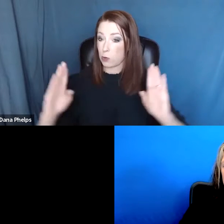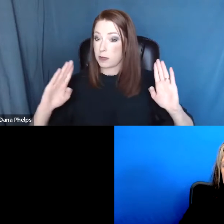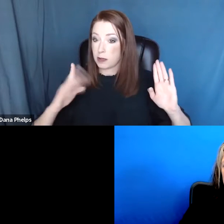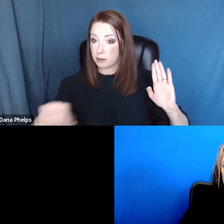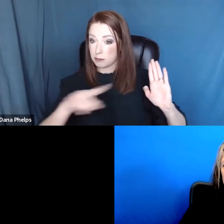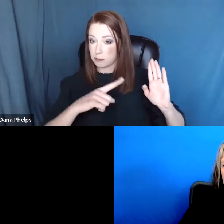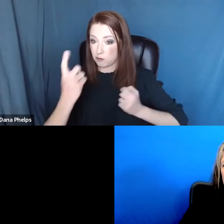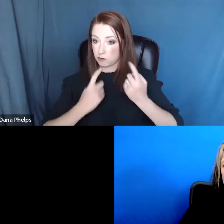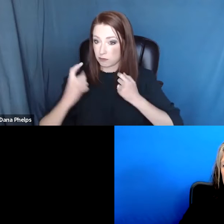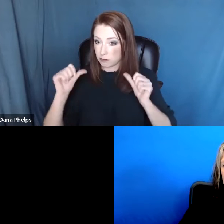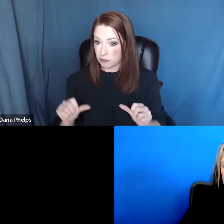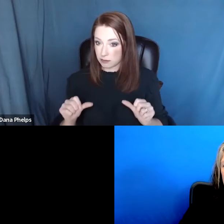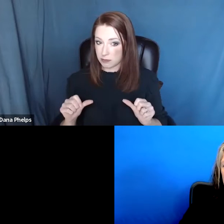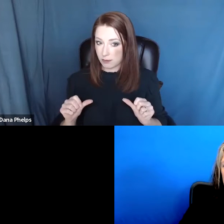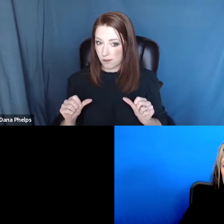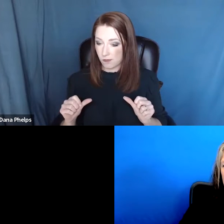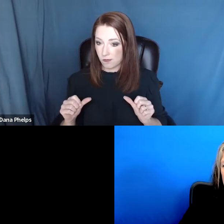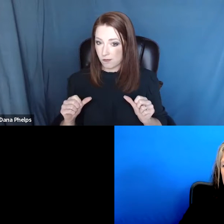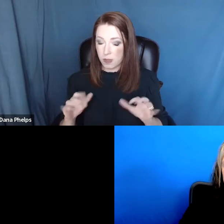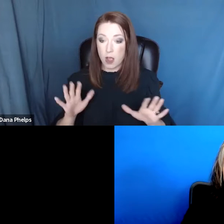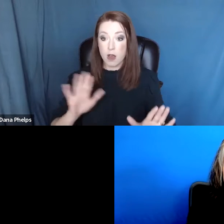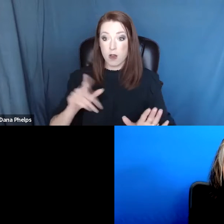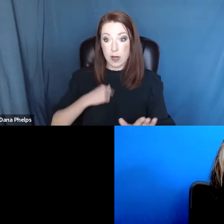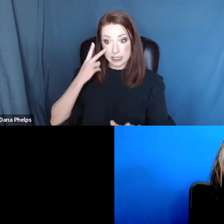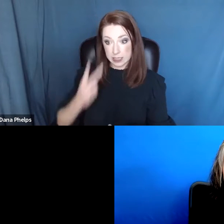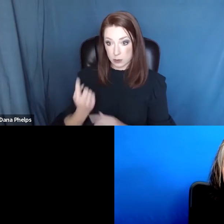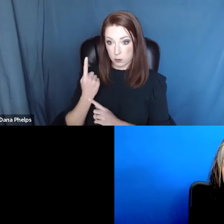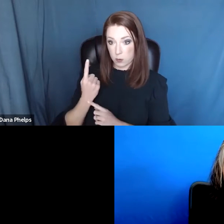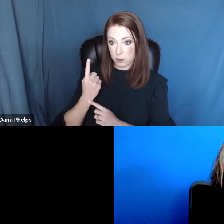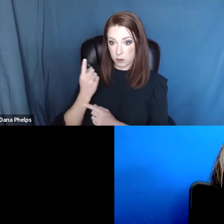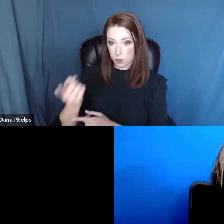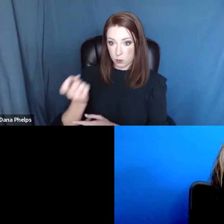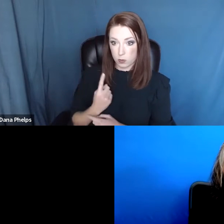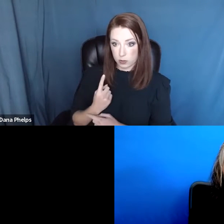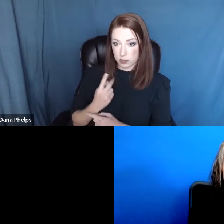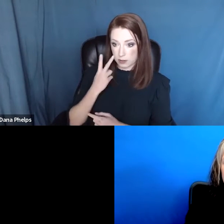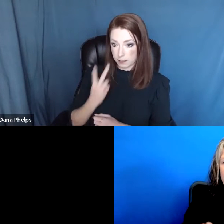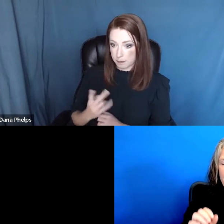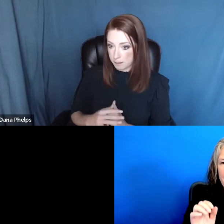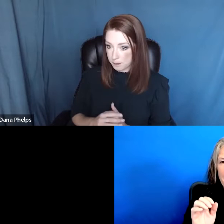Oh, although I see I have a question.